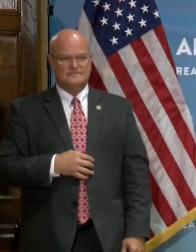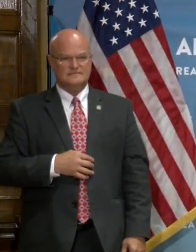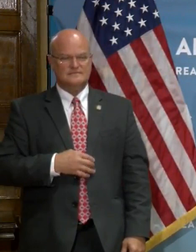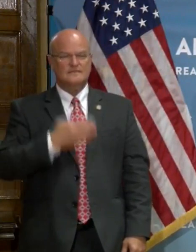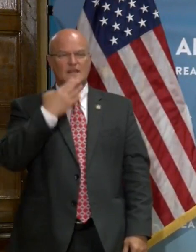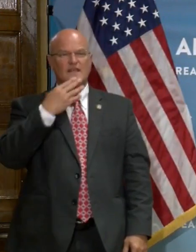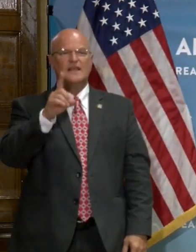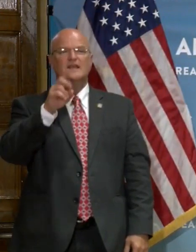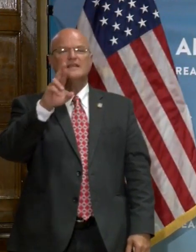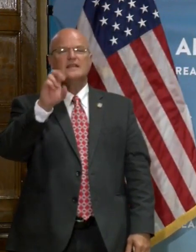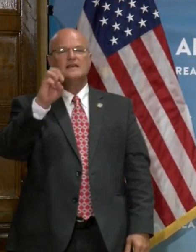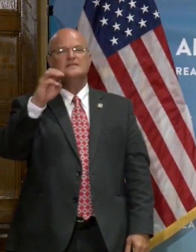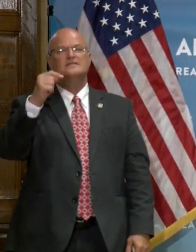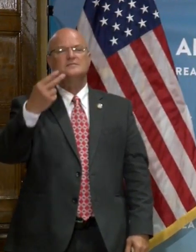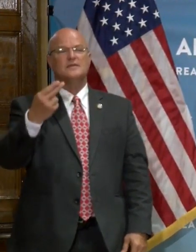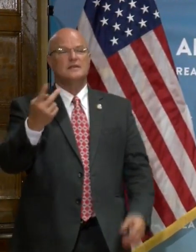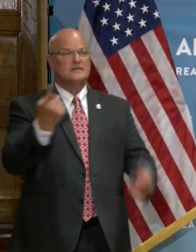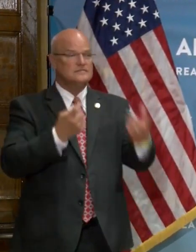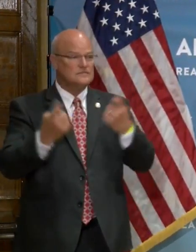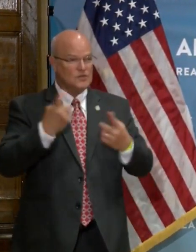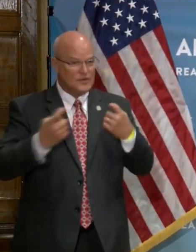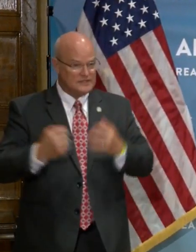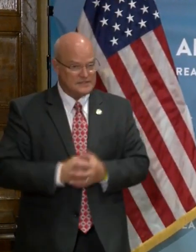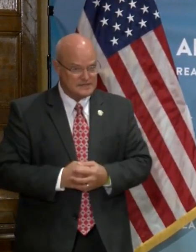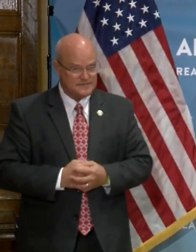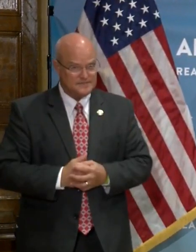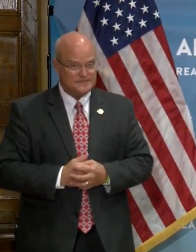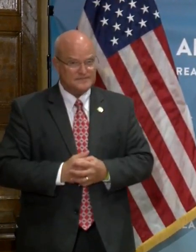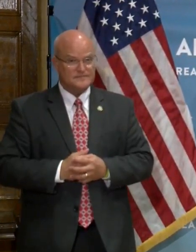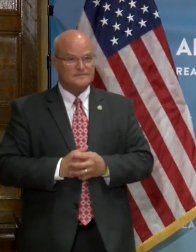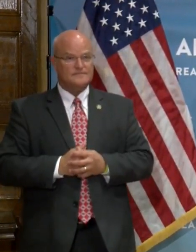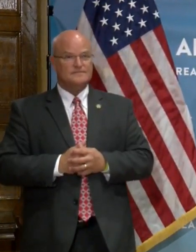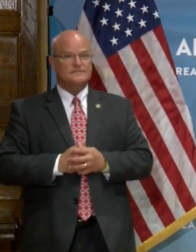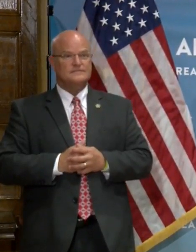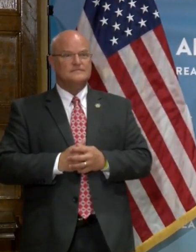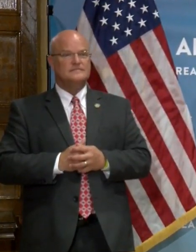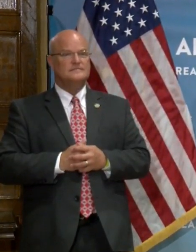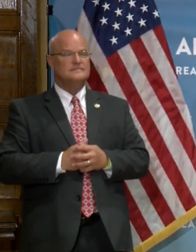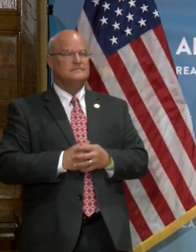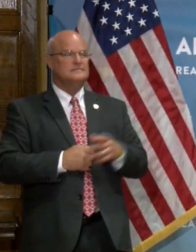Thank you, Dr. Smith, and we'll take questions.